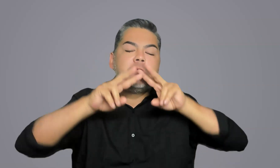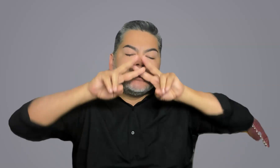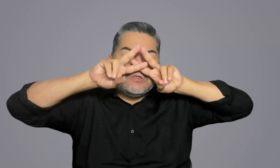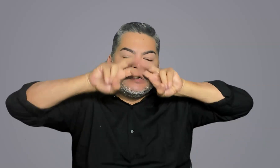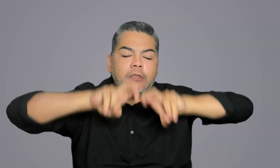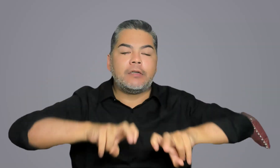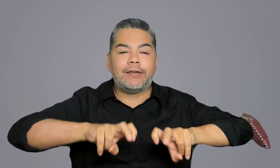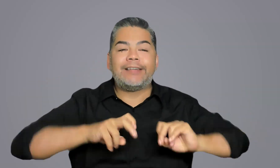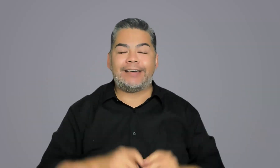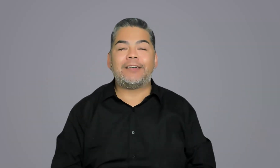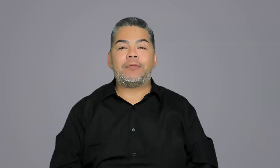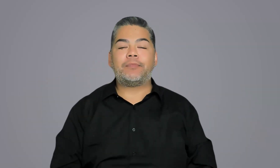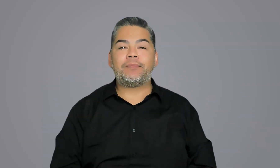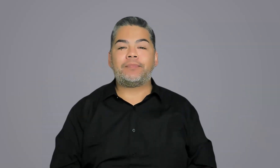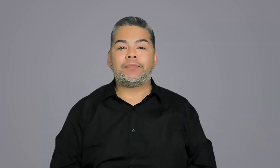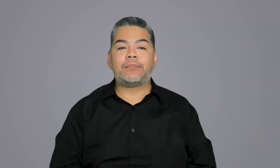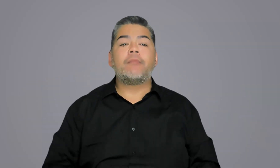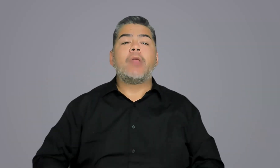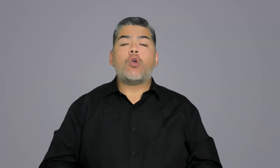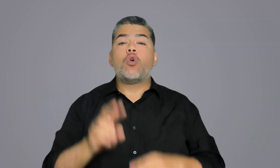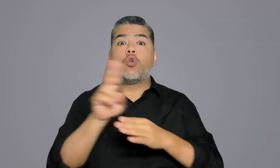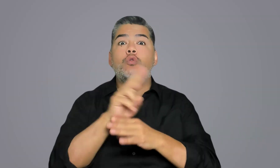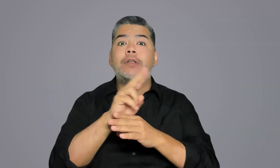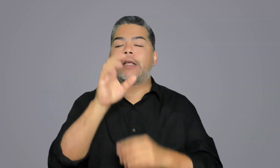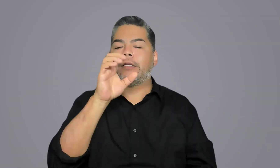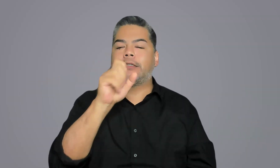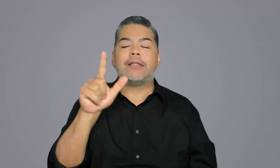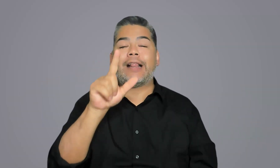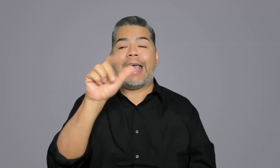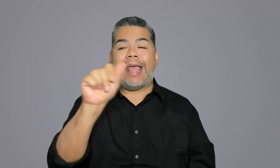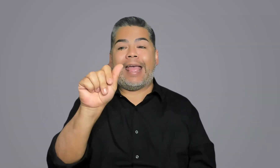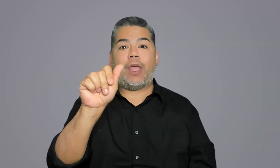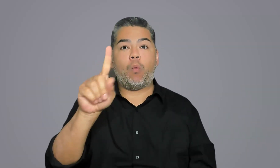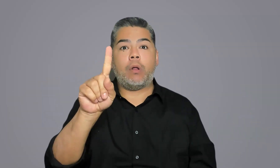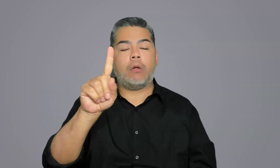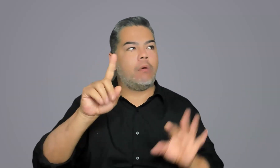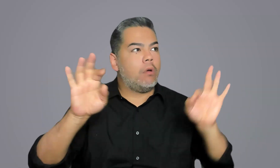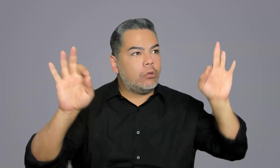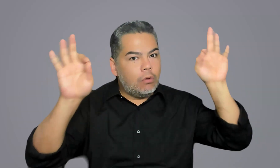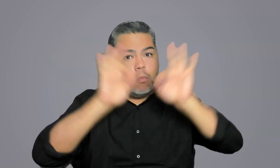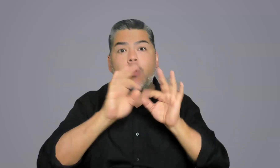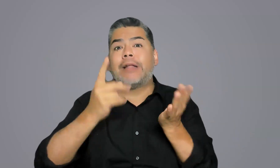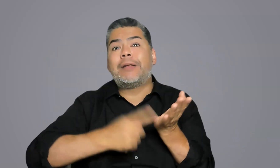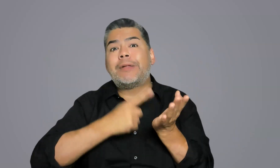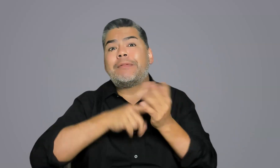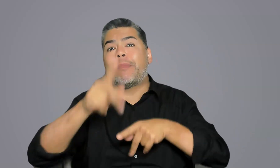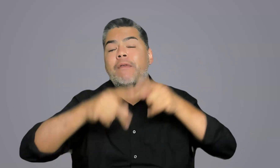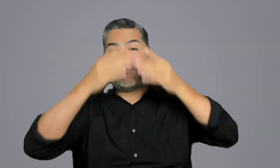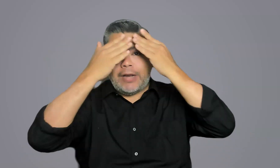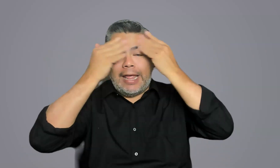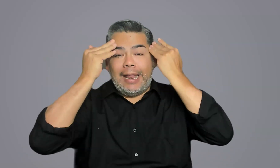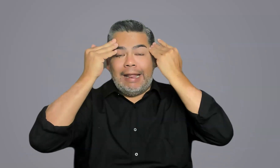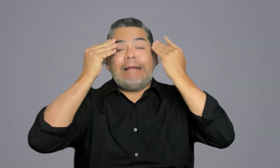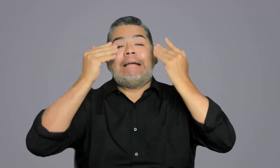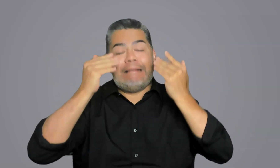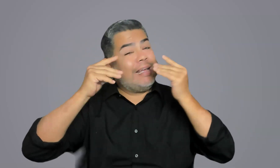Cell A1 is such an important cell, but often is not thought about too much. It should never be left blank. There are different